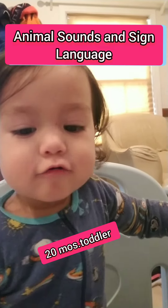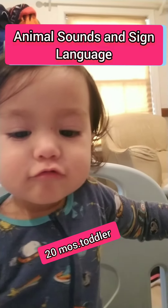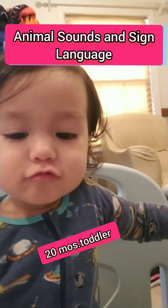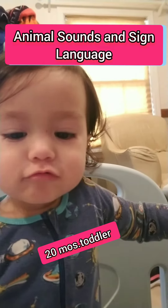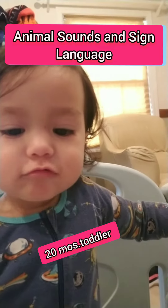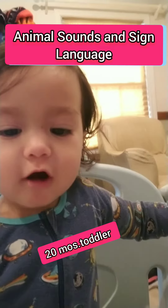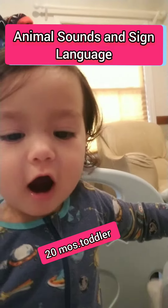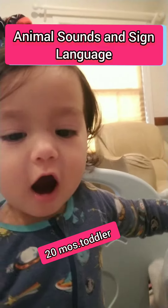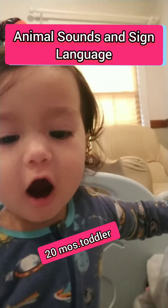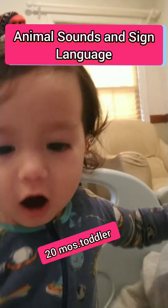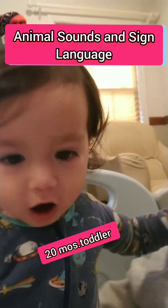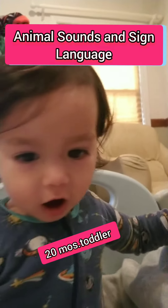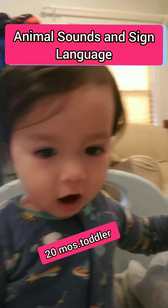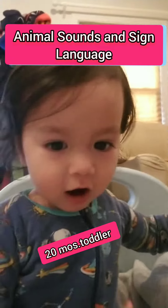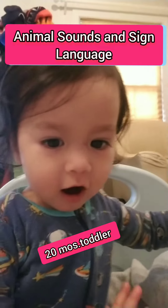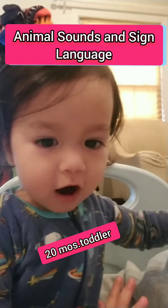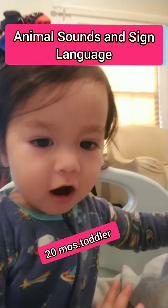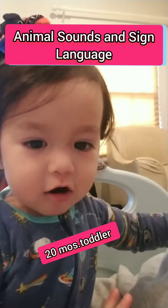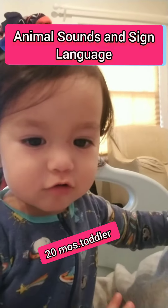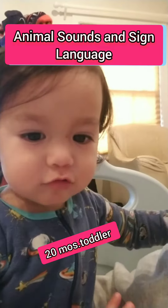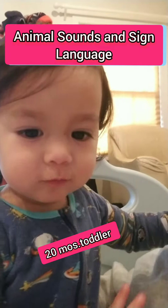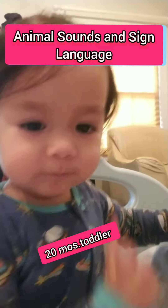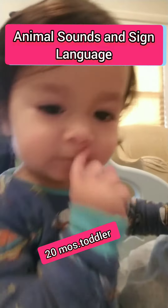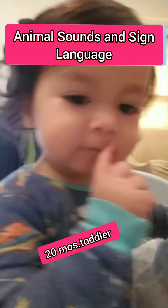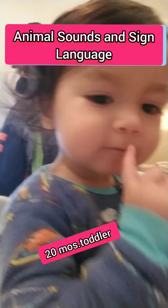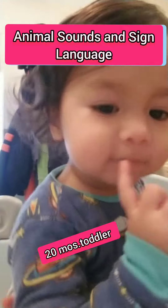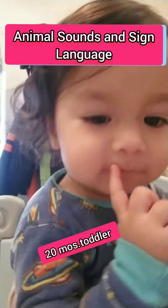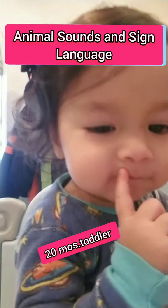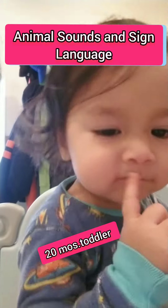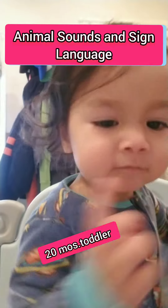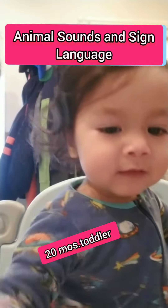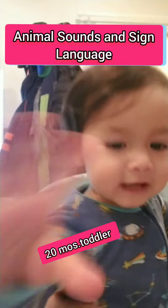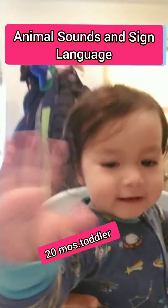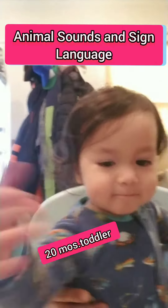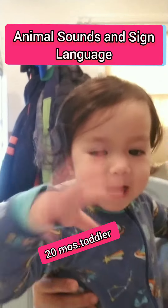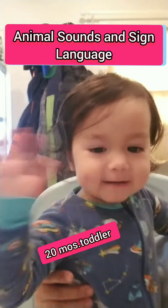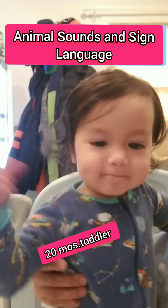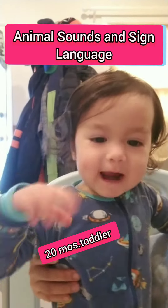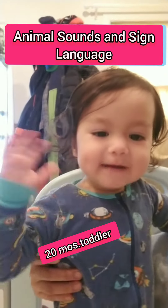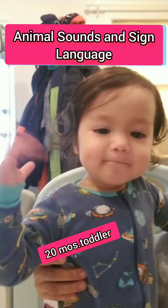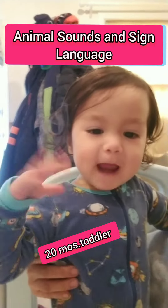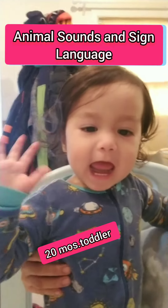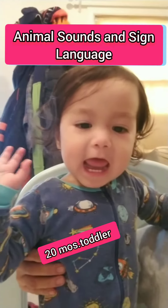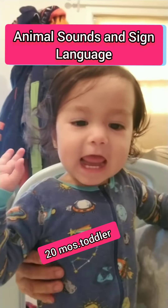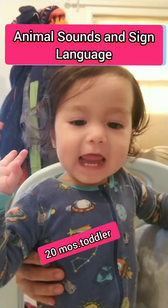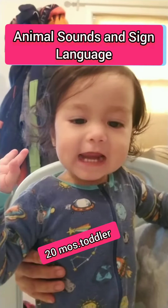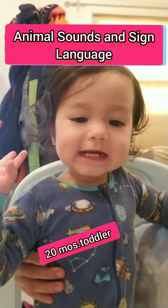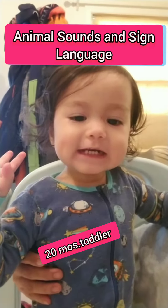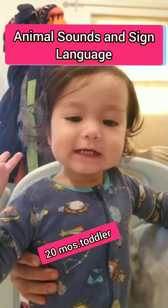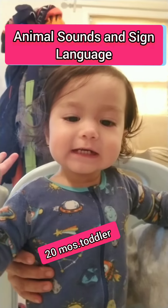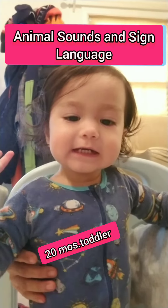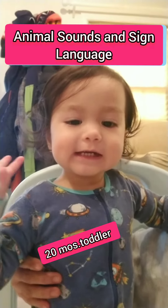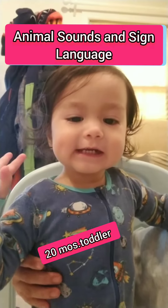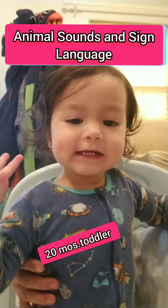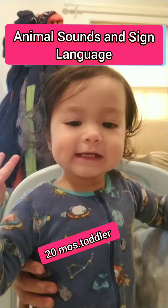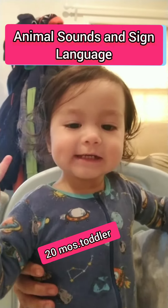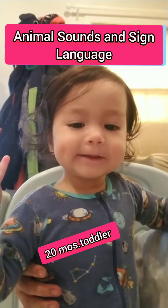how about the bye bye bye bye how